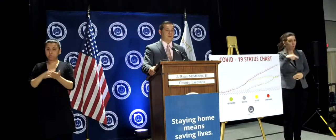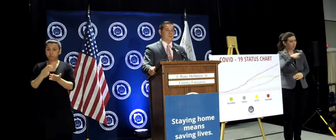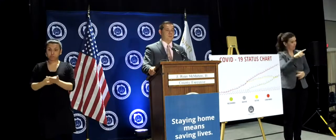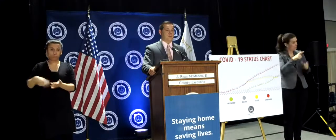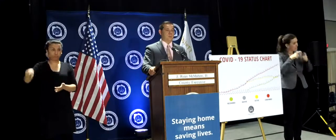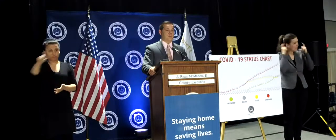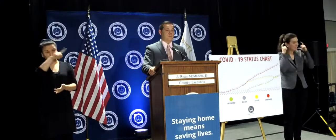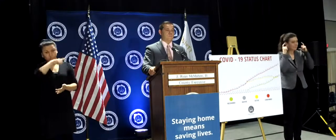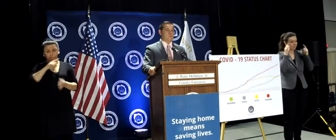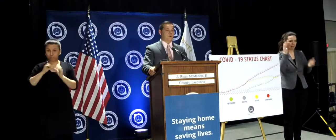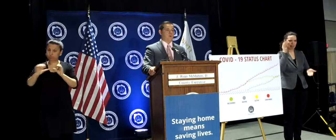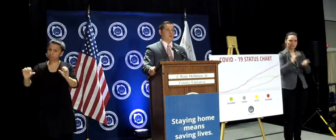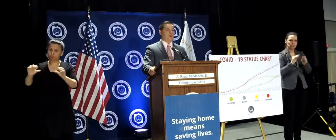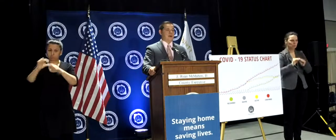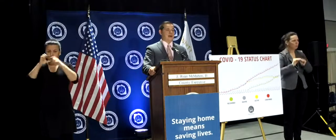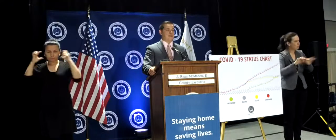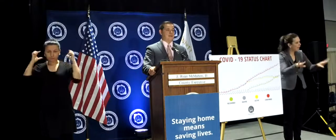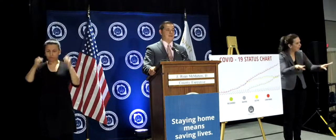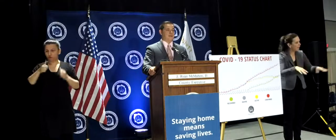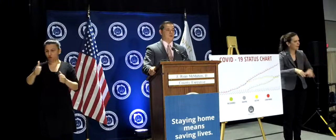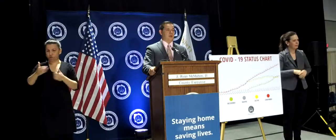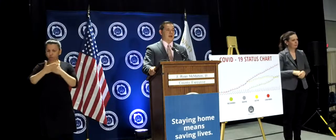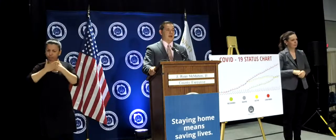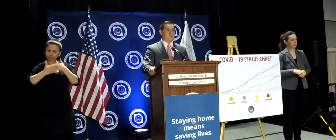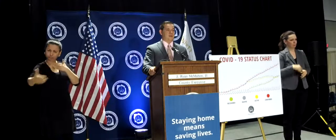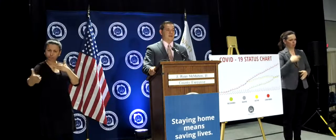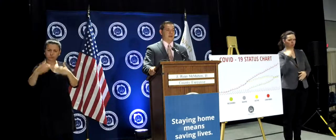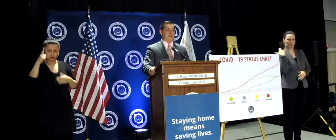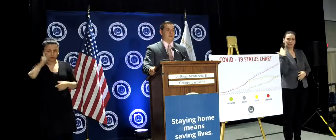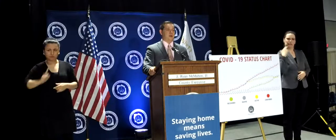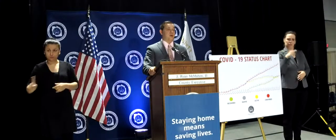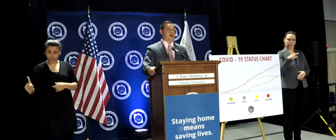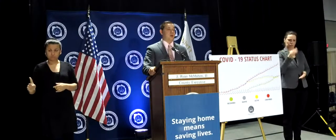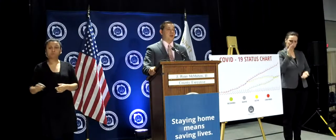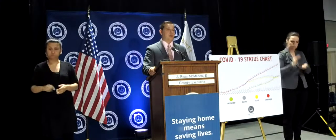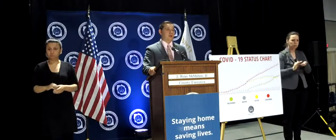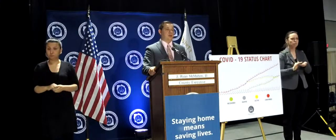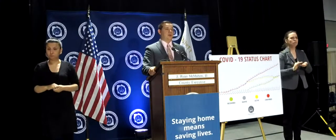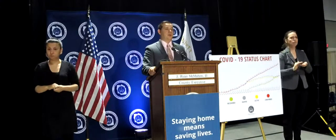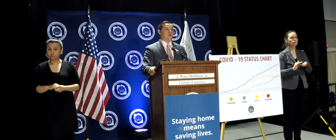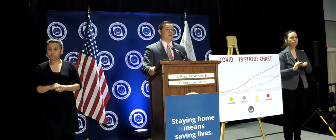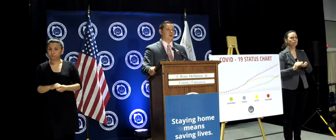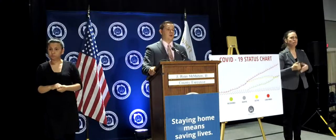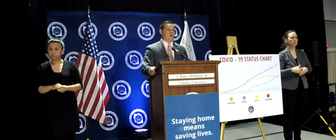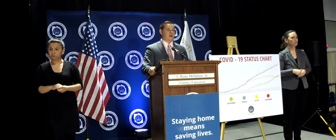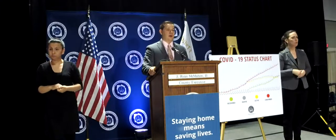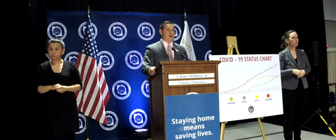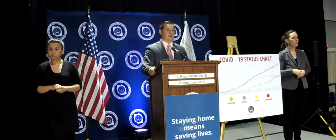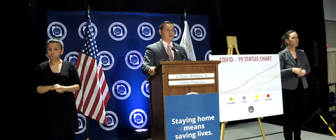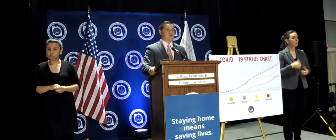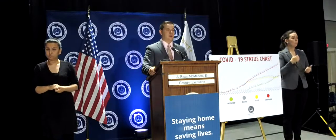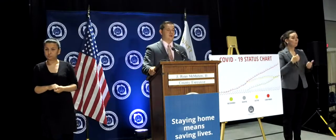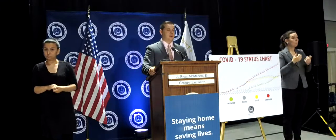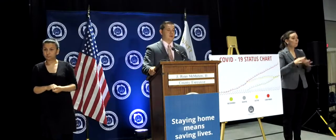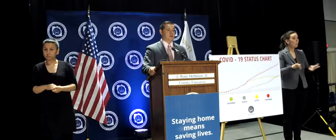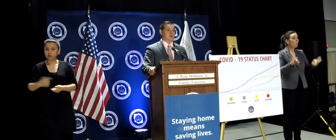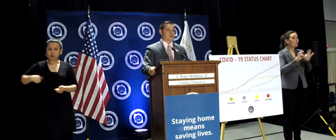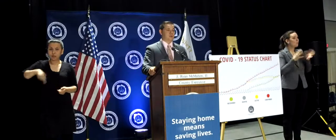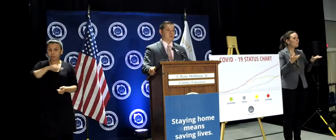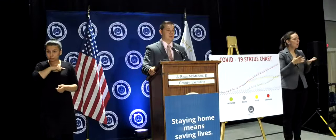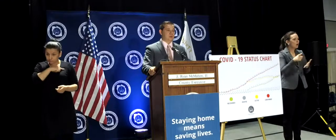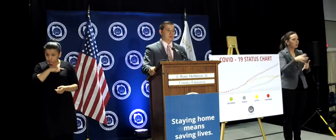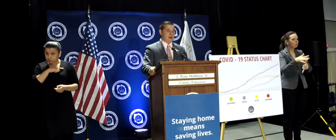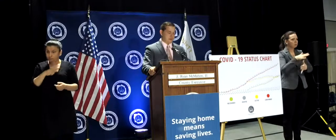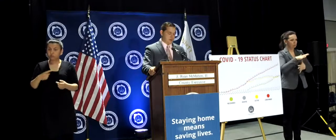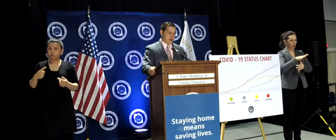what more important asset do we have altogether than our own health? So I think it's in all of our interests